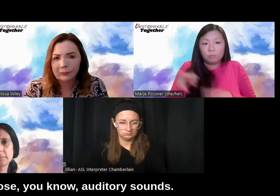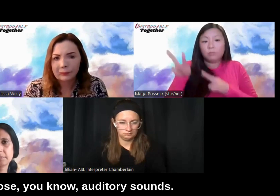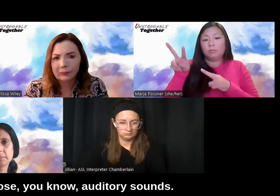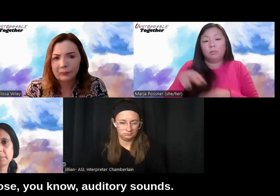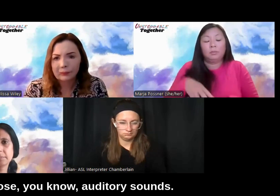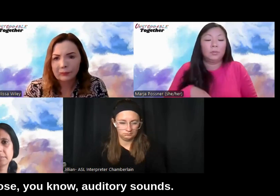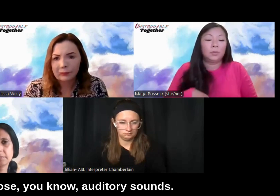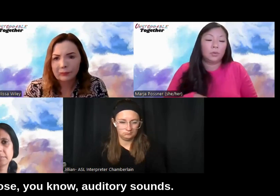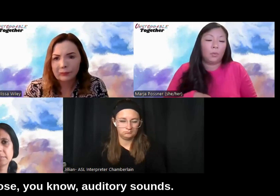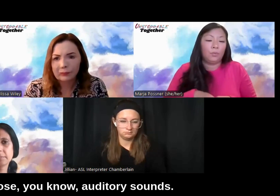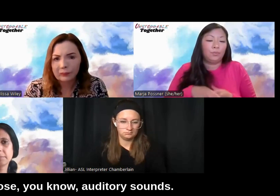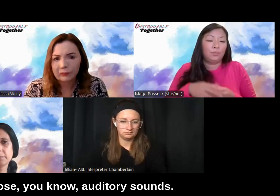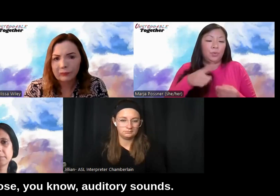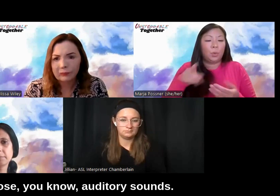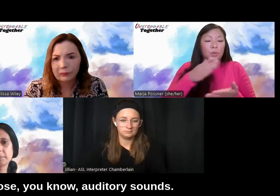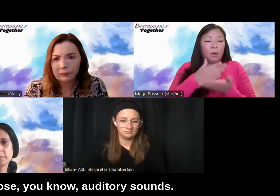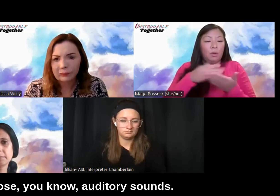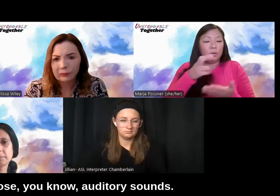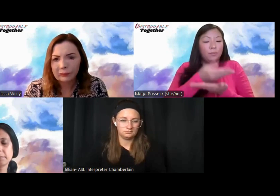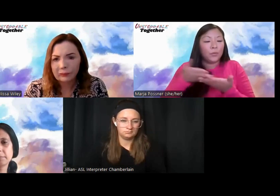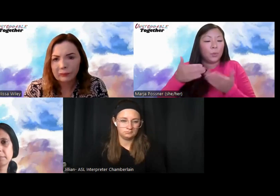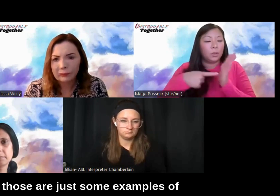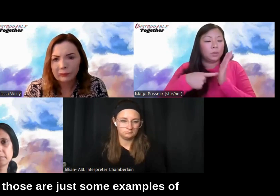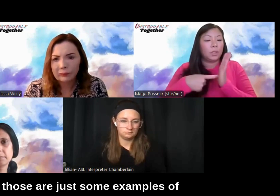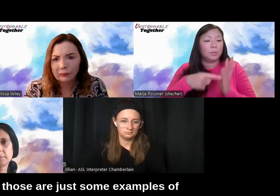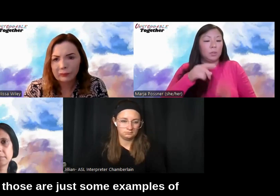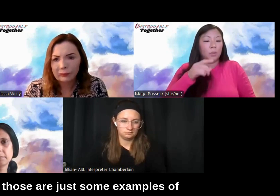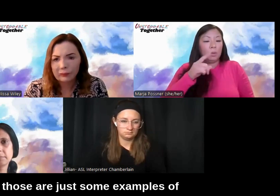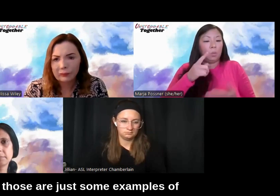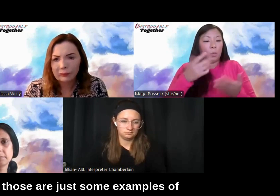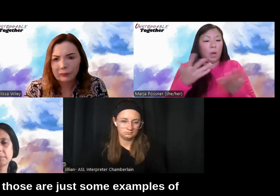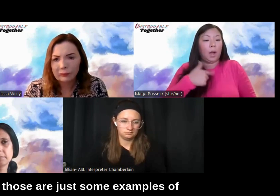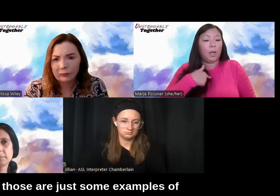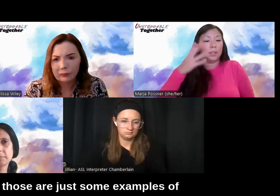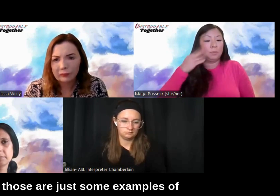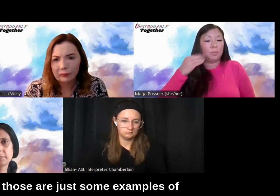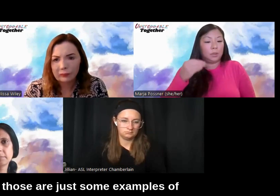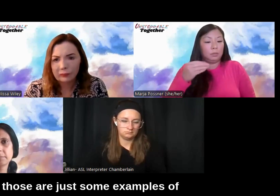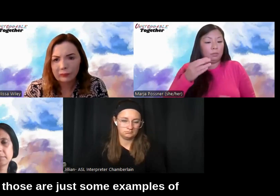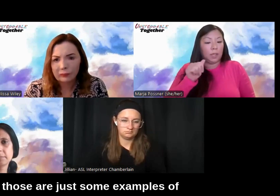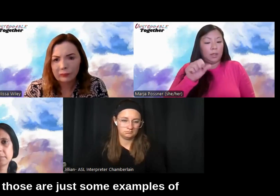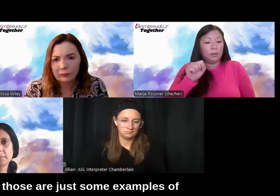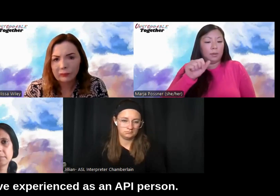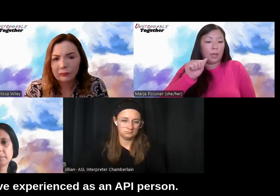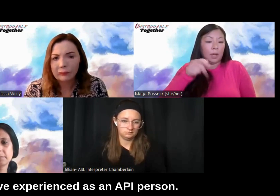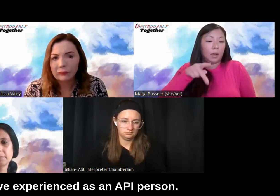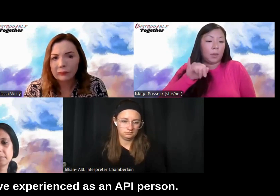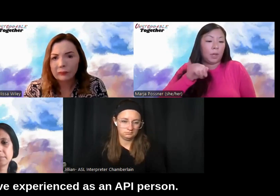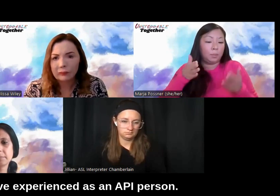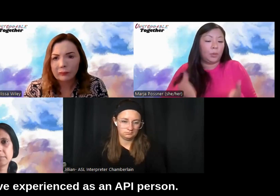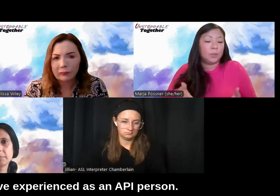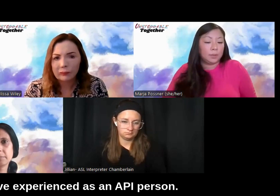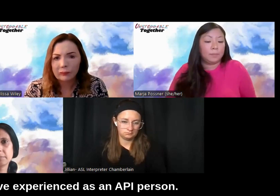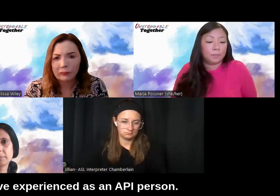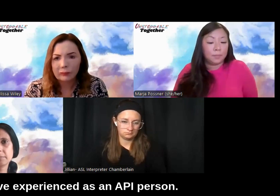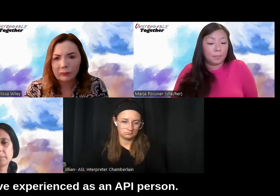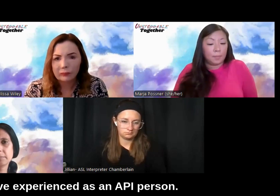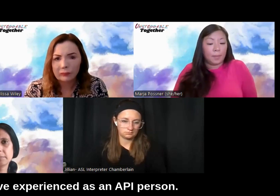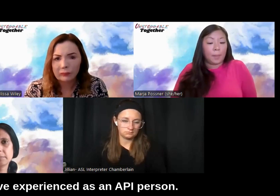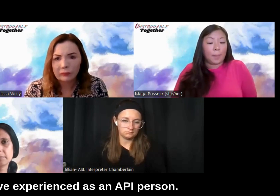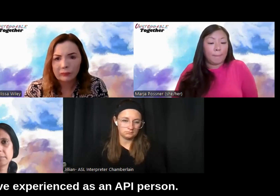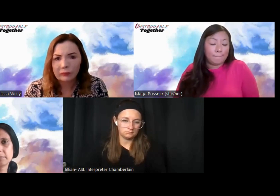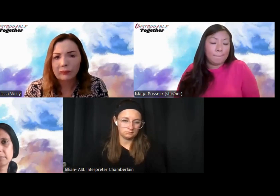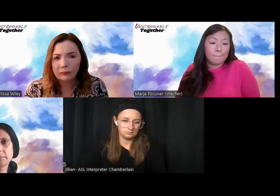alert me to those, auditory sounds. So I think those are just some examples of what I have experienced as